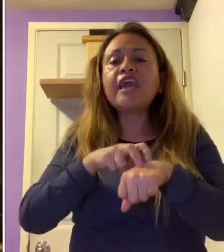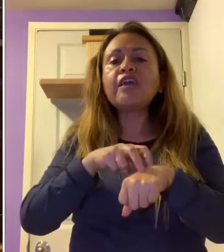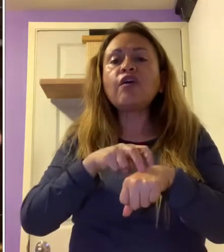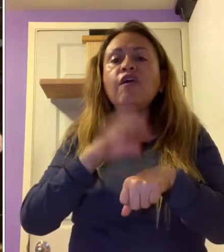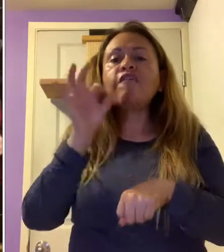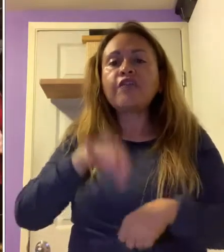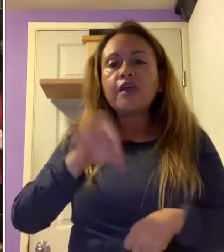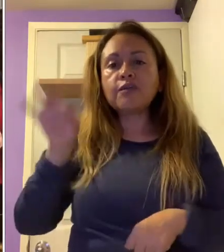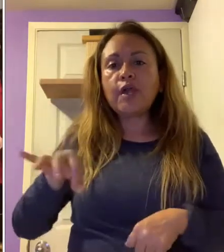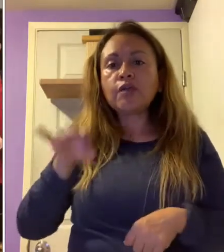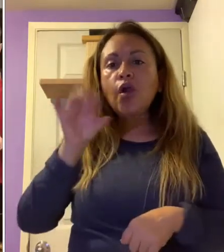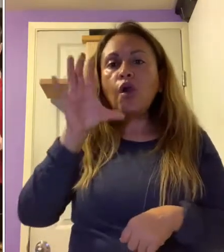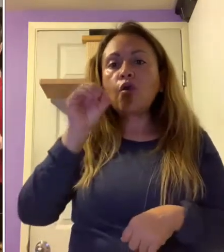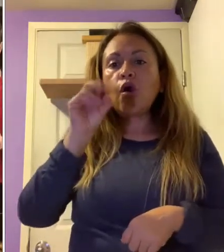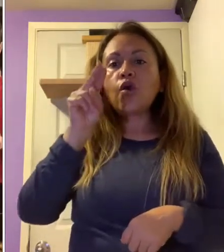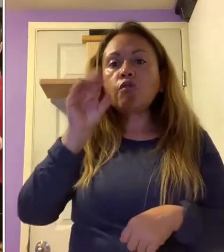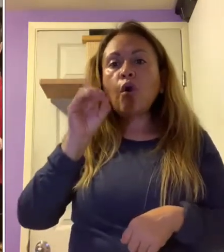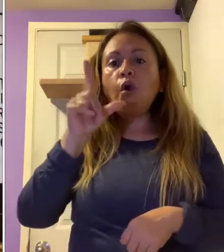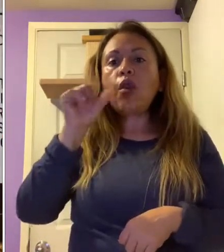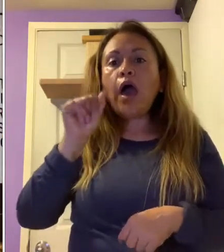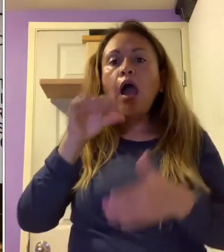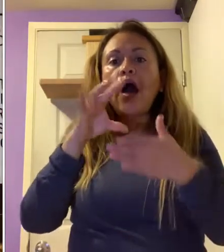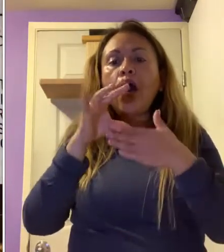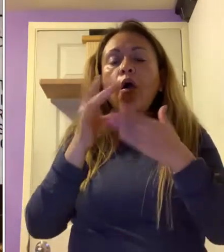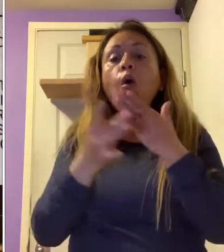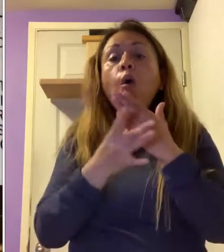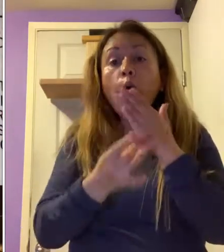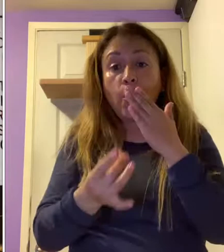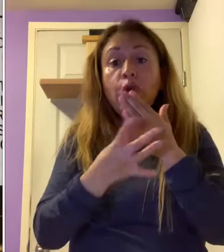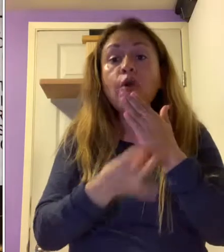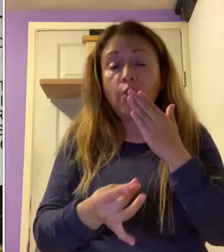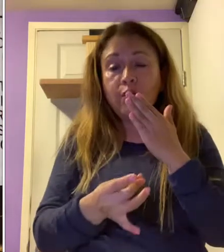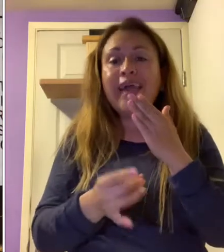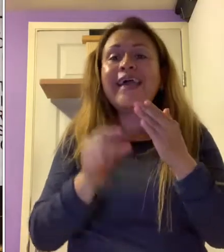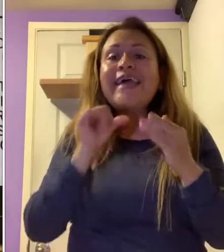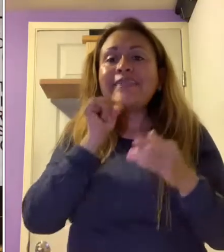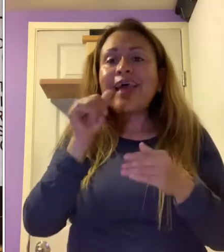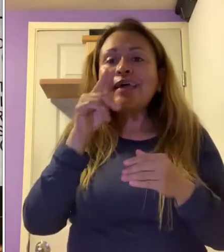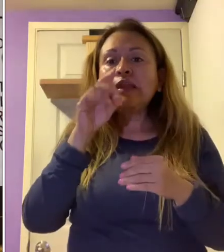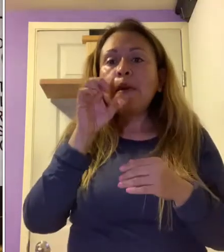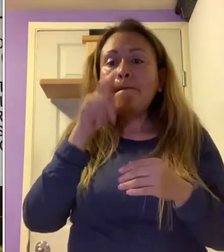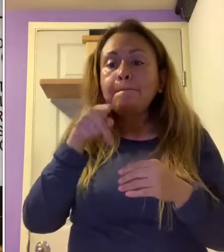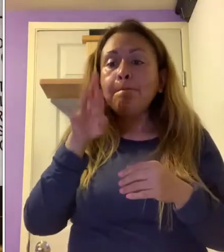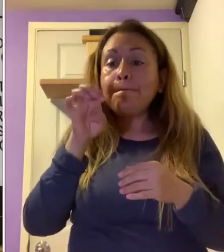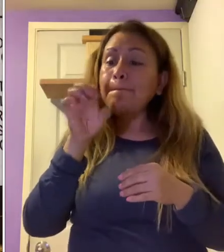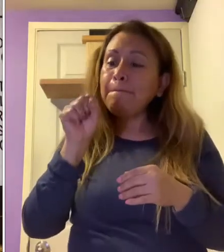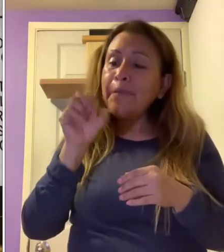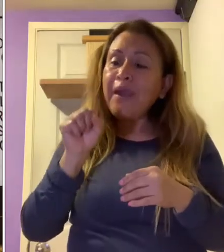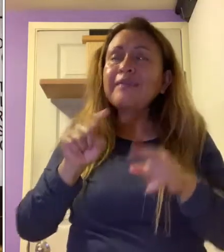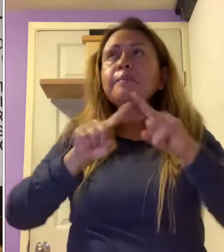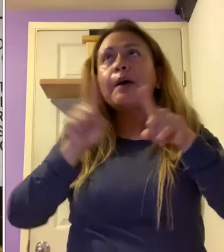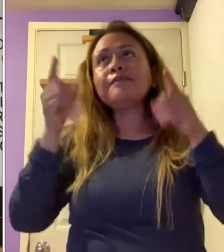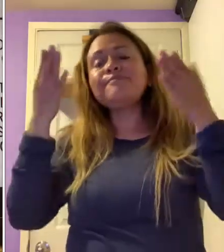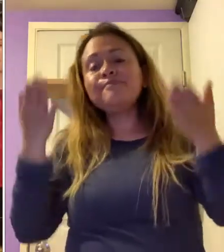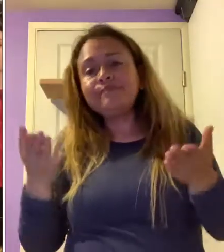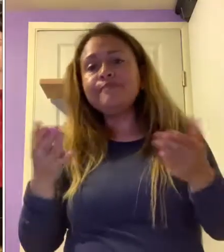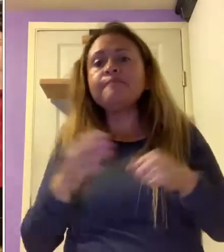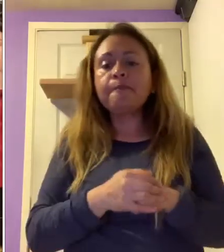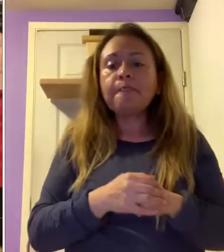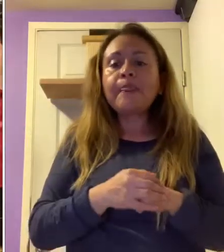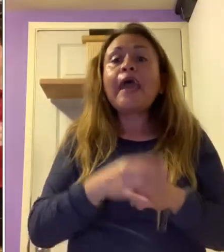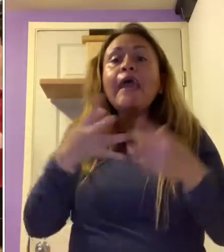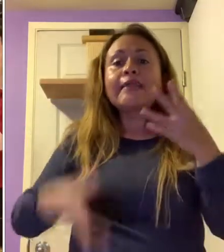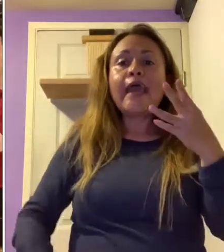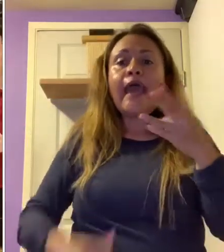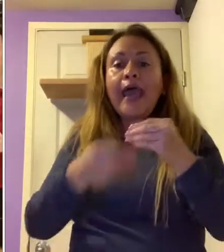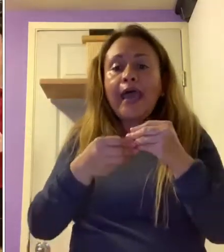potato fries. These are cooked in canola oil. It's not expeller pressed, so we always want to see that. But also, sweet potato fries, in my opinion, are sweet